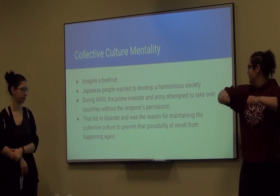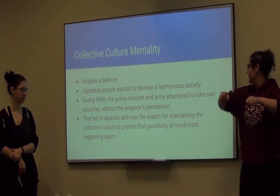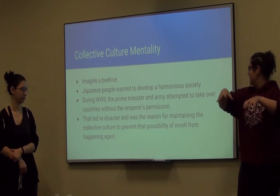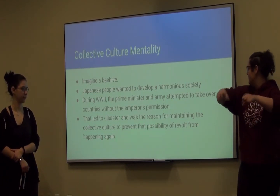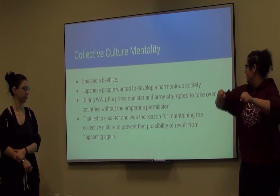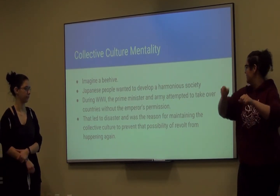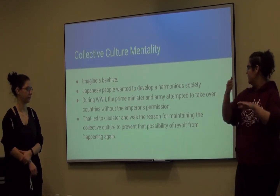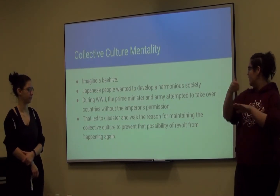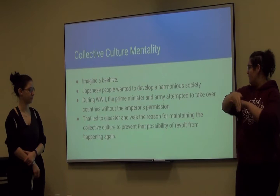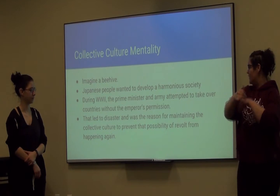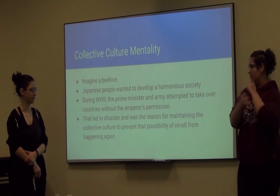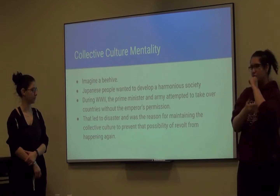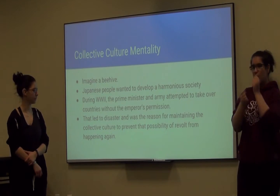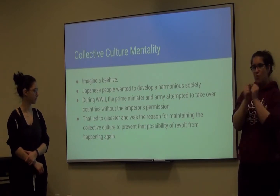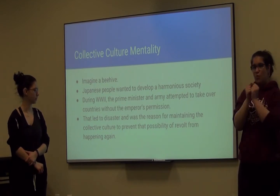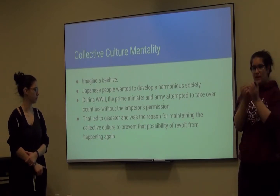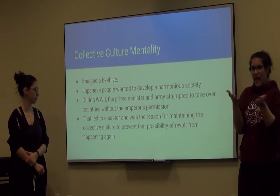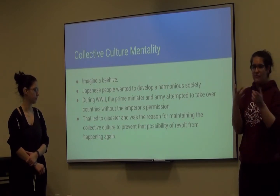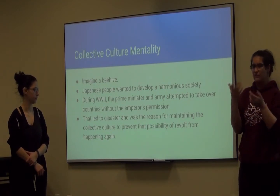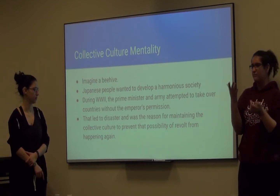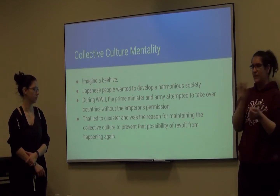and the Army both attempted to take over